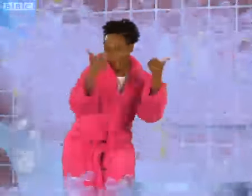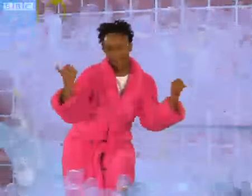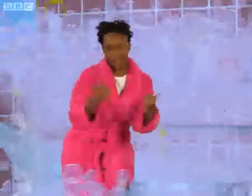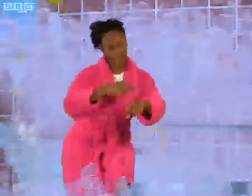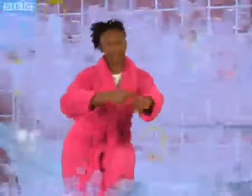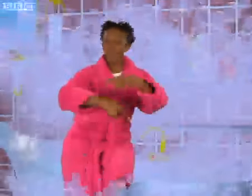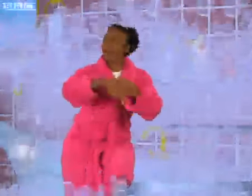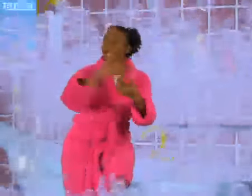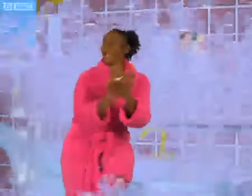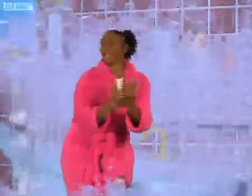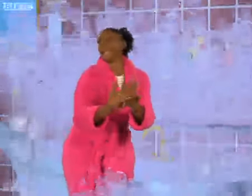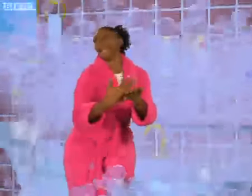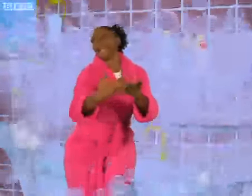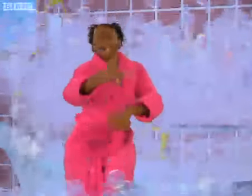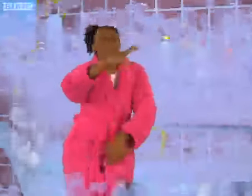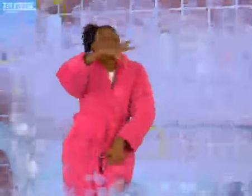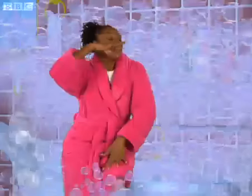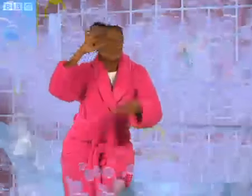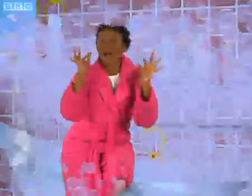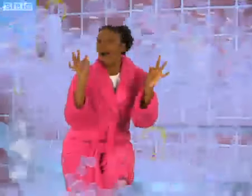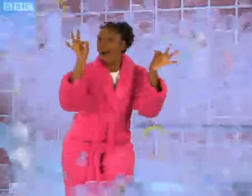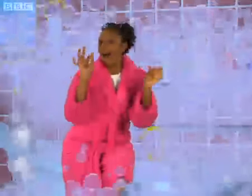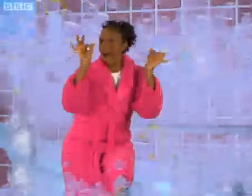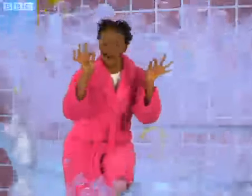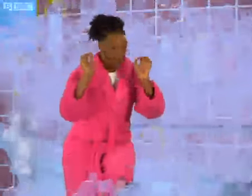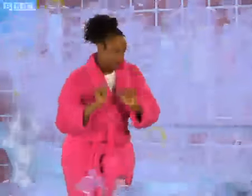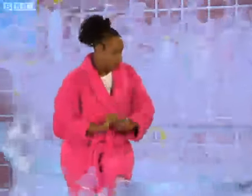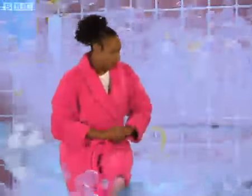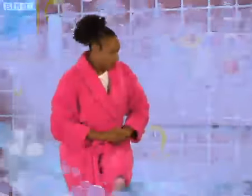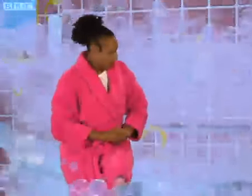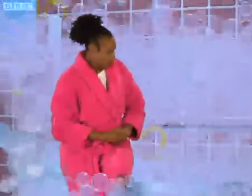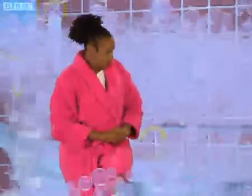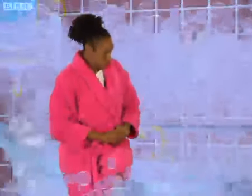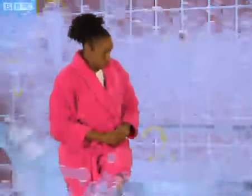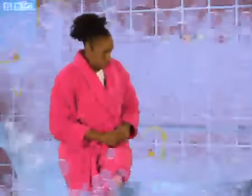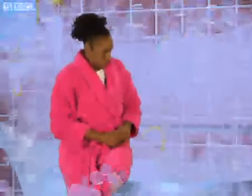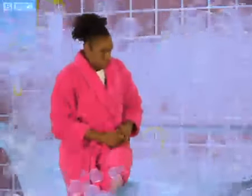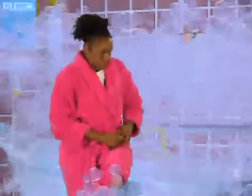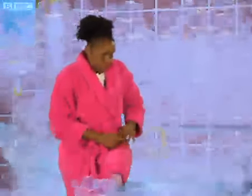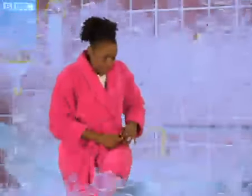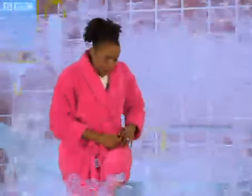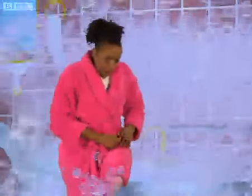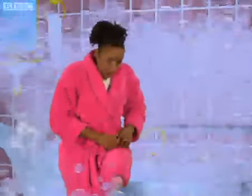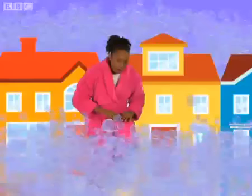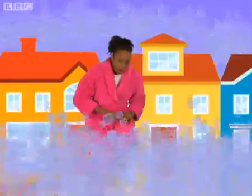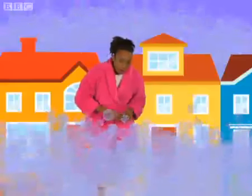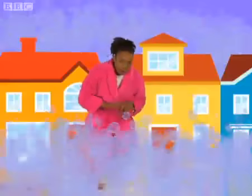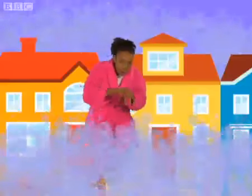It wasn't all bad. I was clean and smelt sweet. But outside, my soap suds